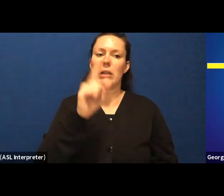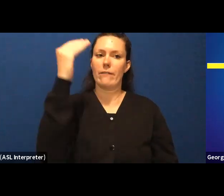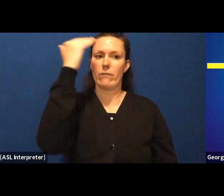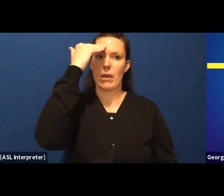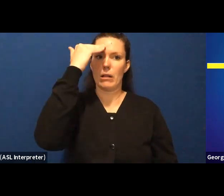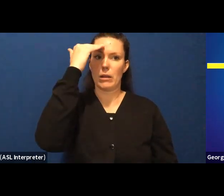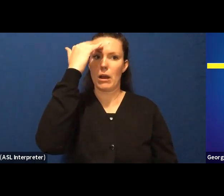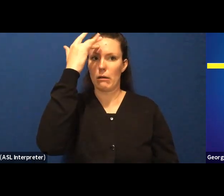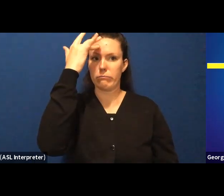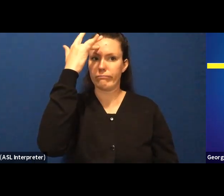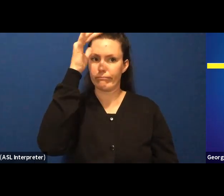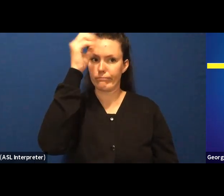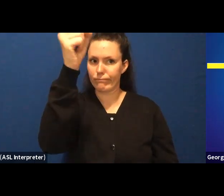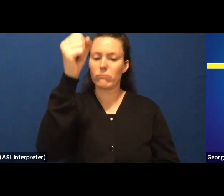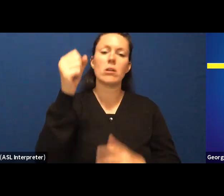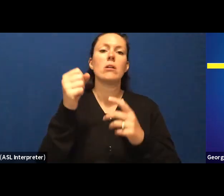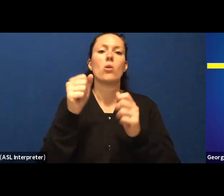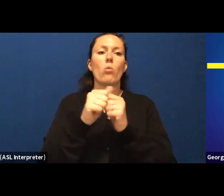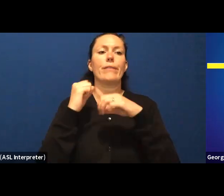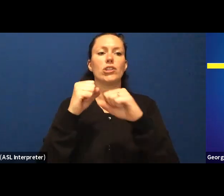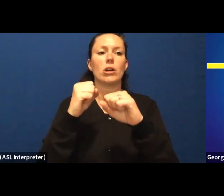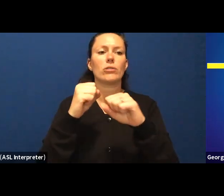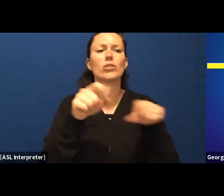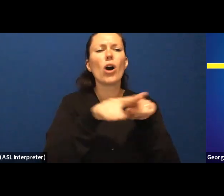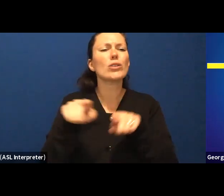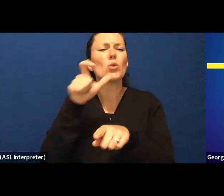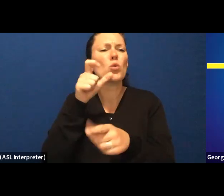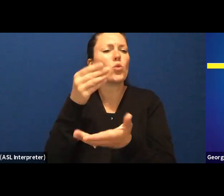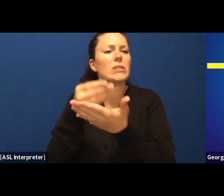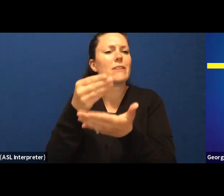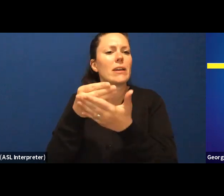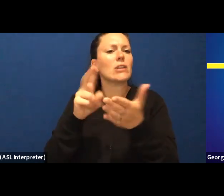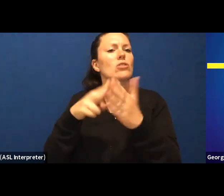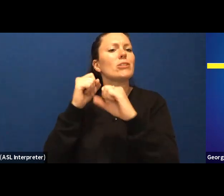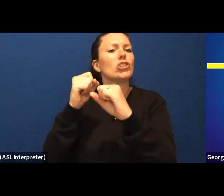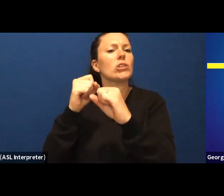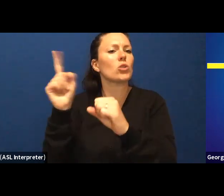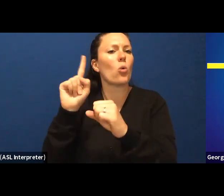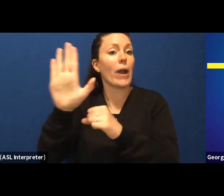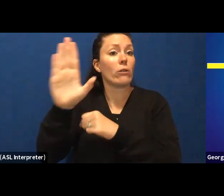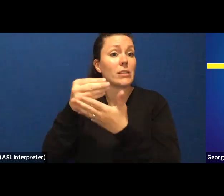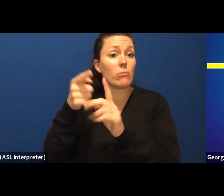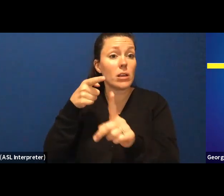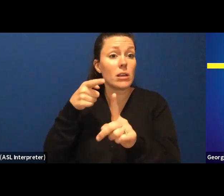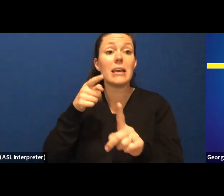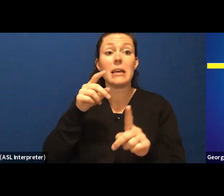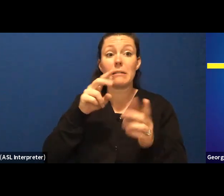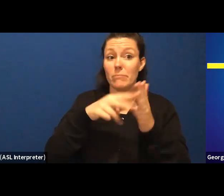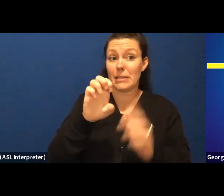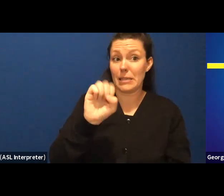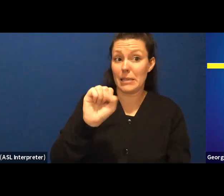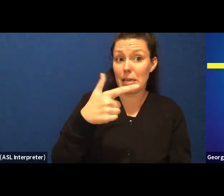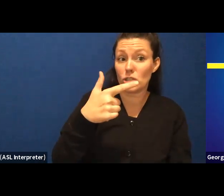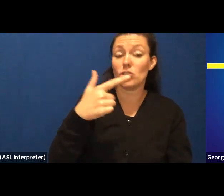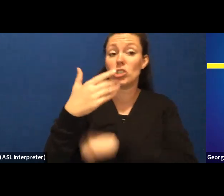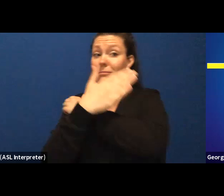the funding source. Who is funding them? Like, where are they getting the funding from? Is that ESG? Is the county? Is the city? Is the